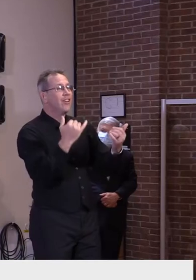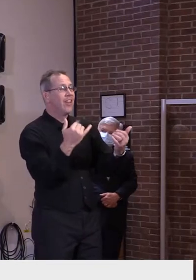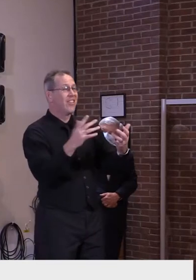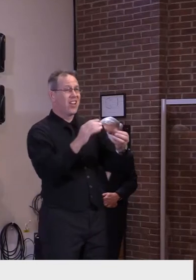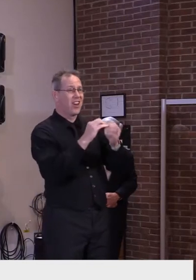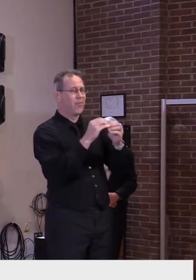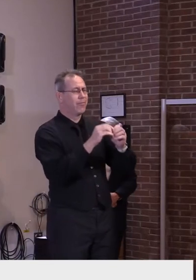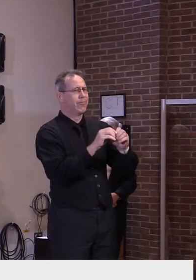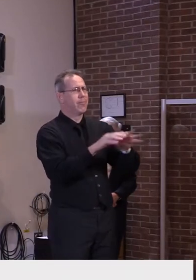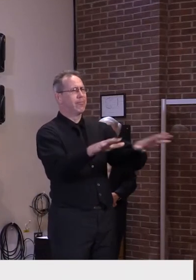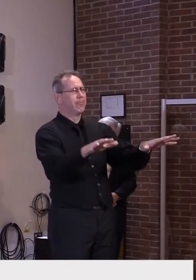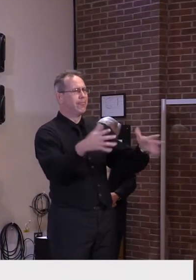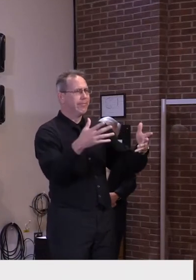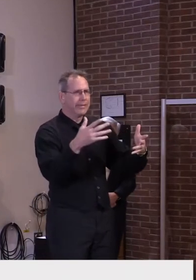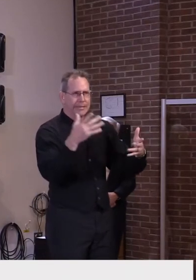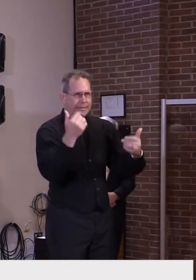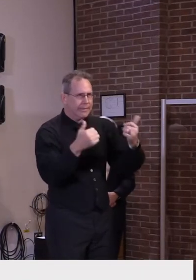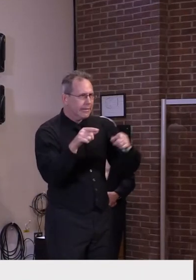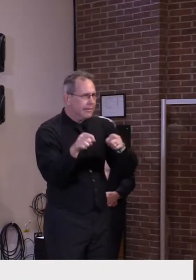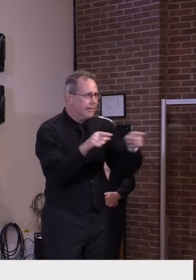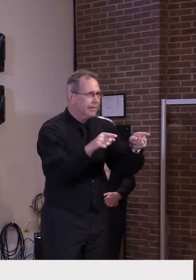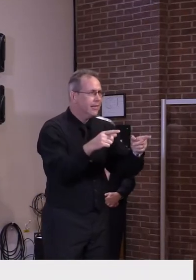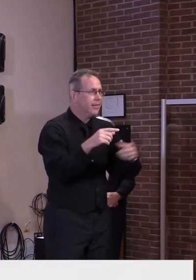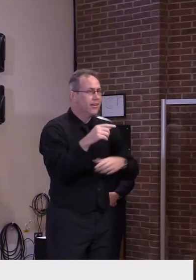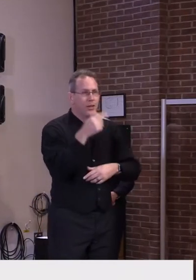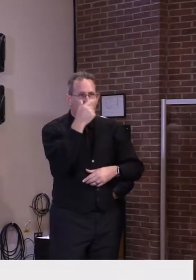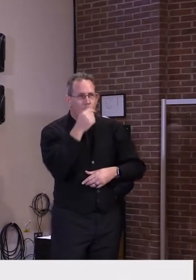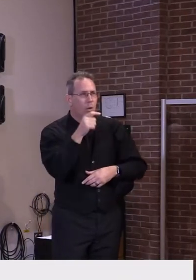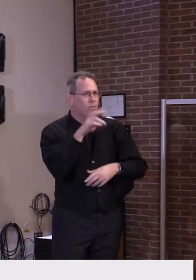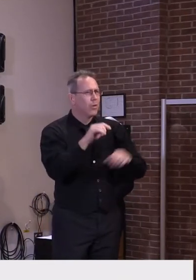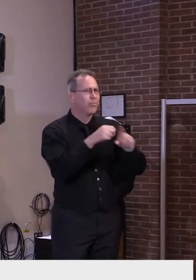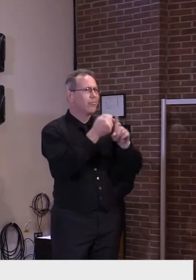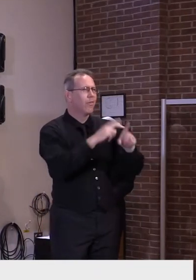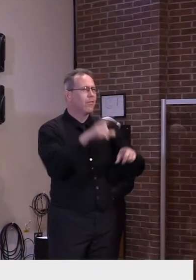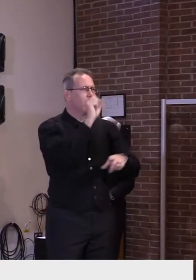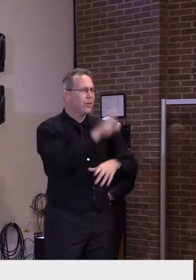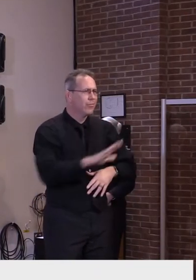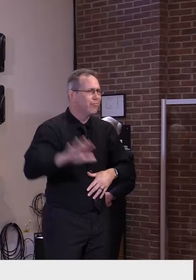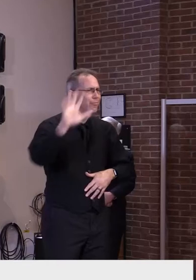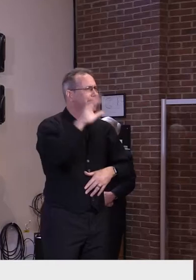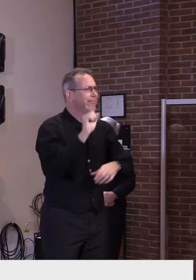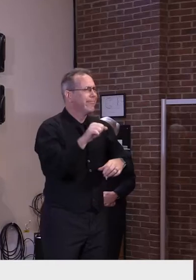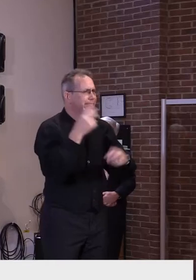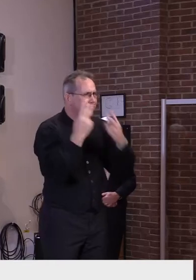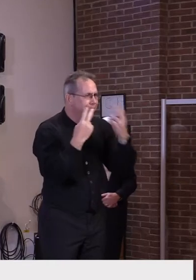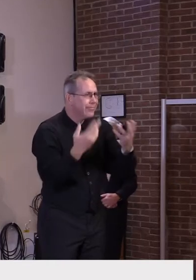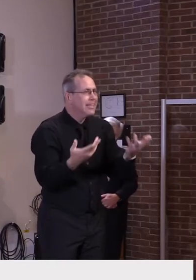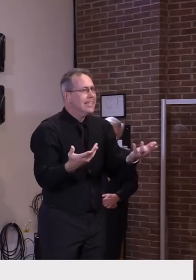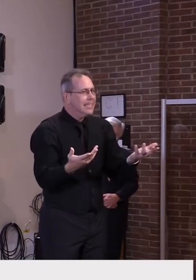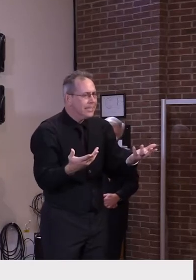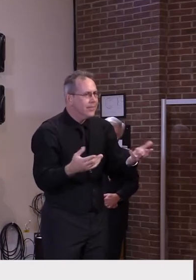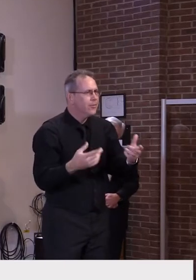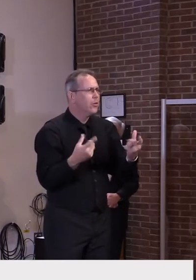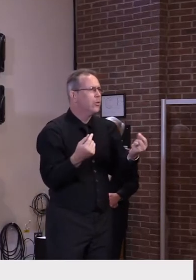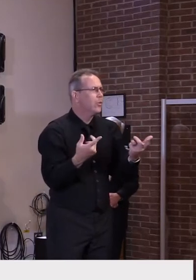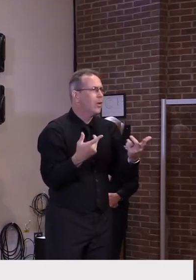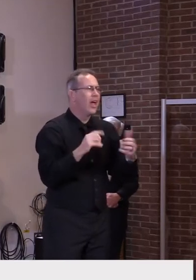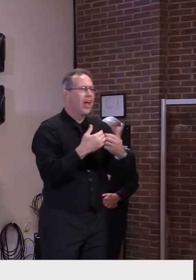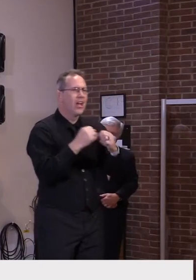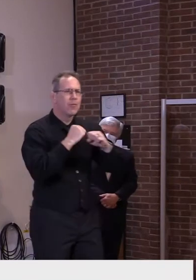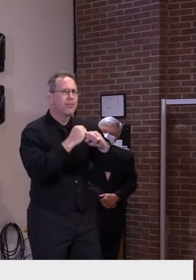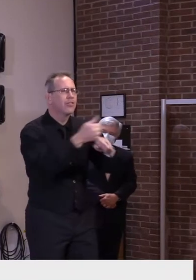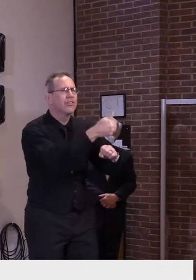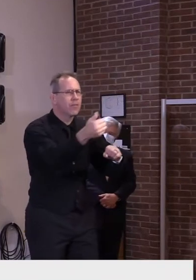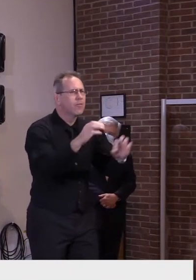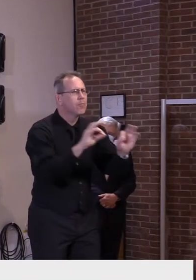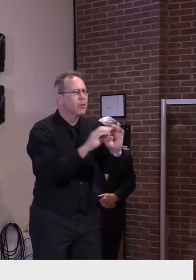but throughout most of the country for that matter, the strategy really should be protect yourself, protect your family